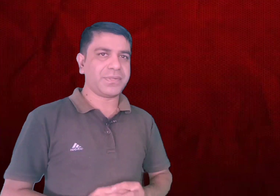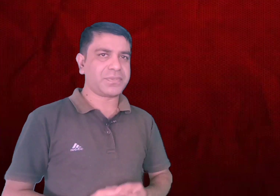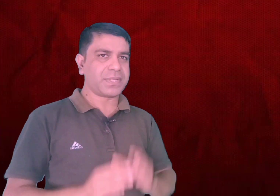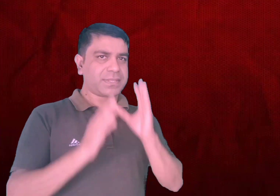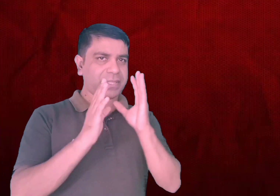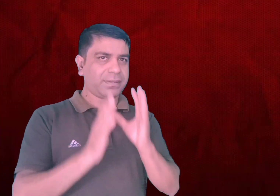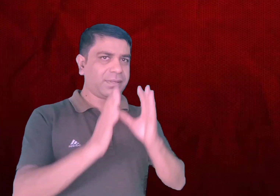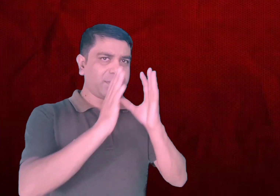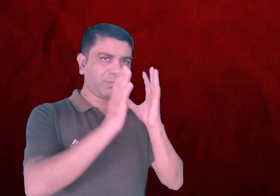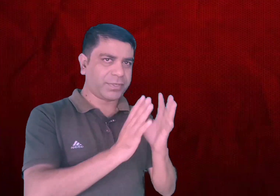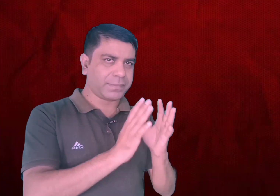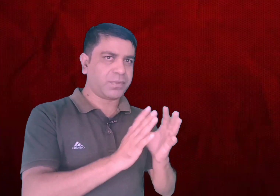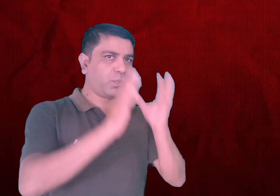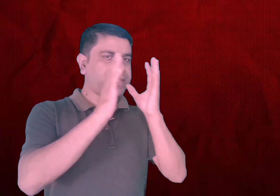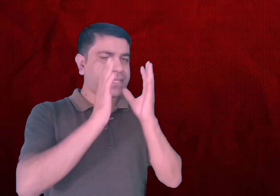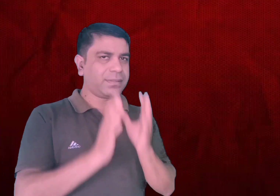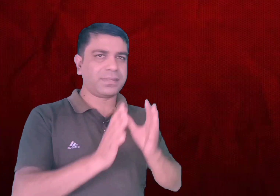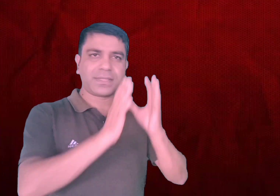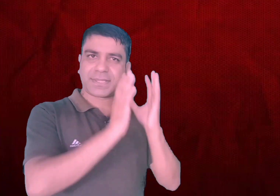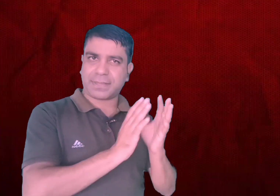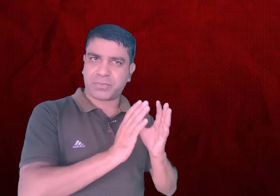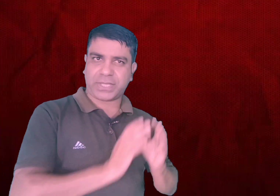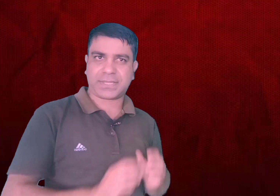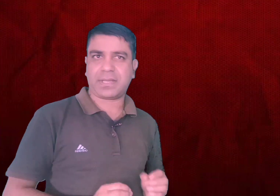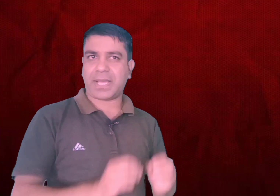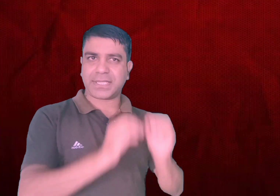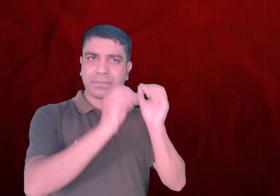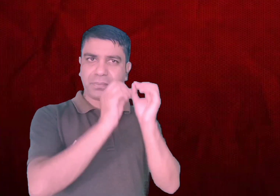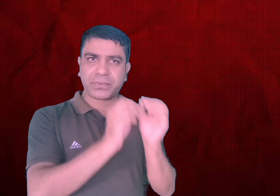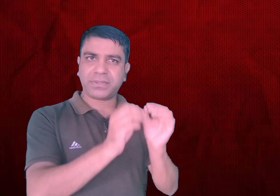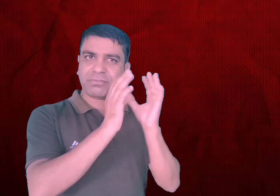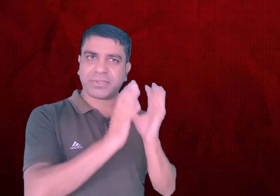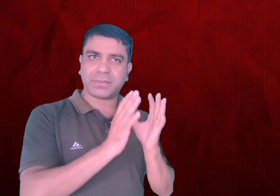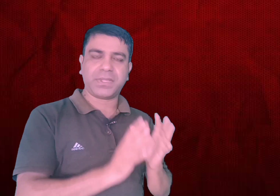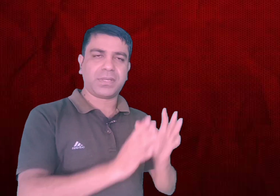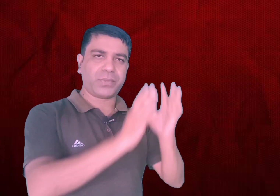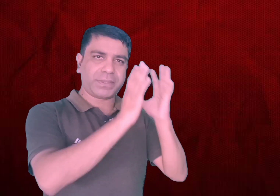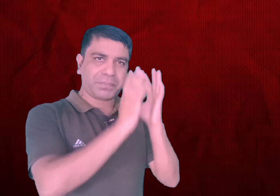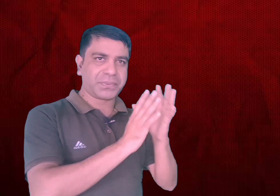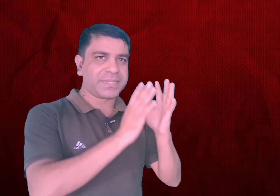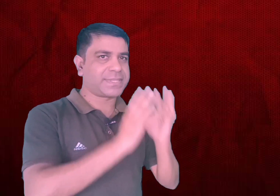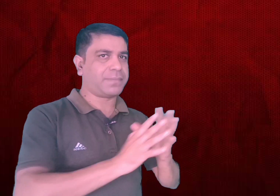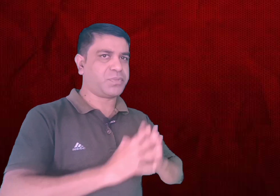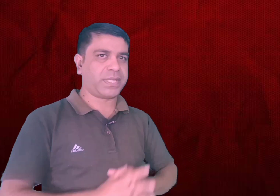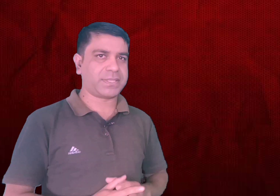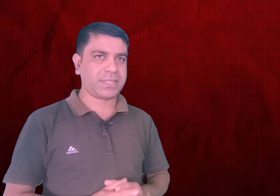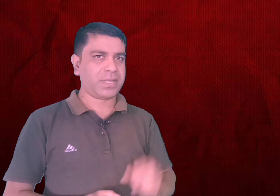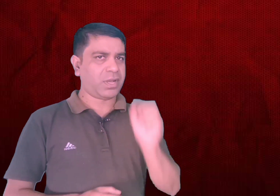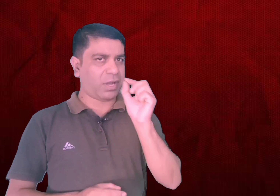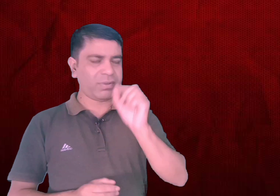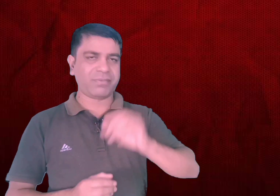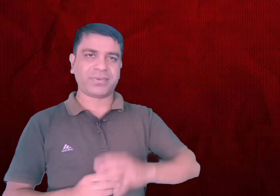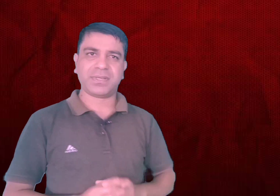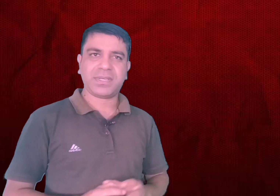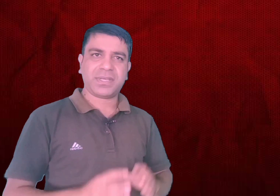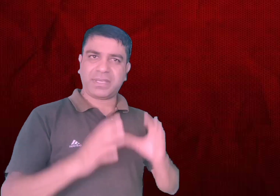use singular verb with singular subject and plural verb with plural subject. However, if